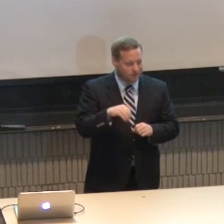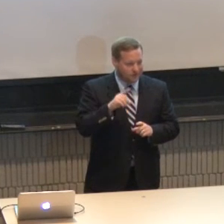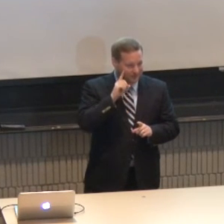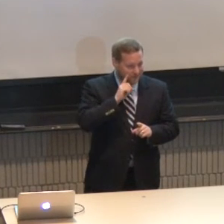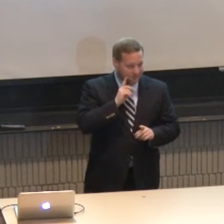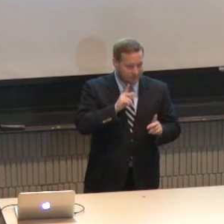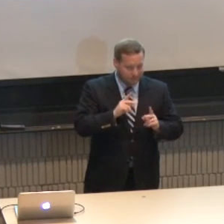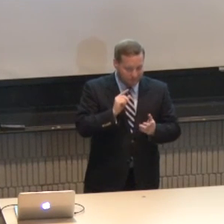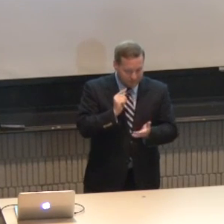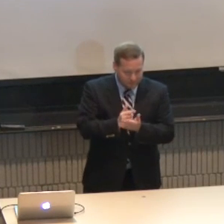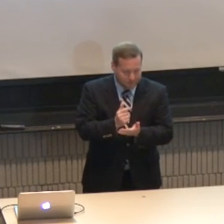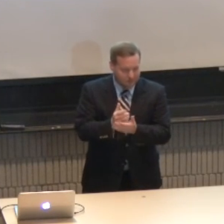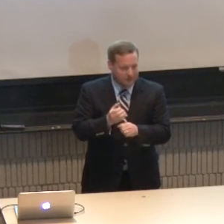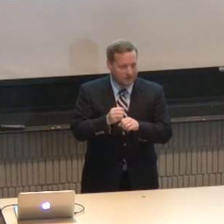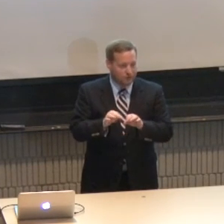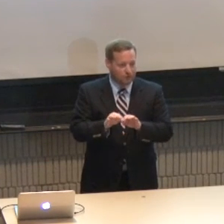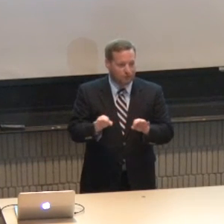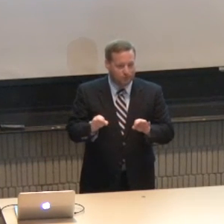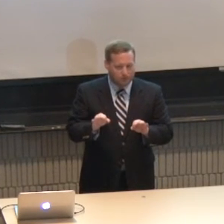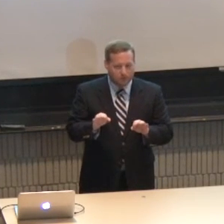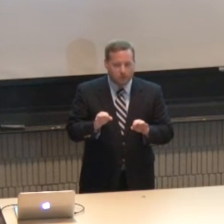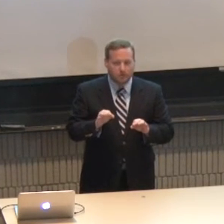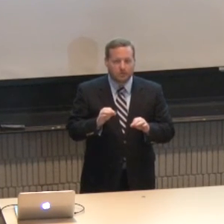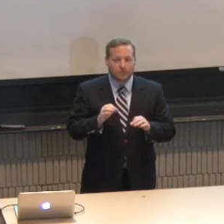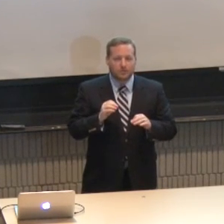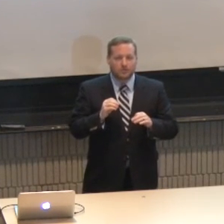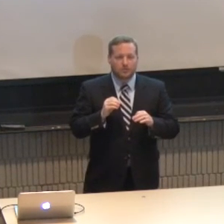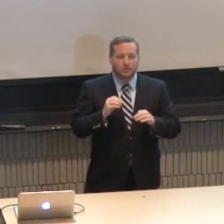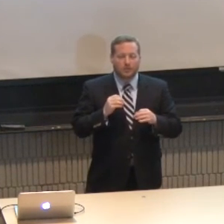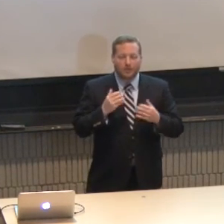you. About 80% of deaf people,